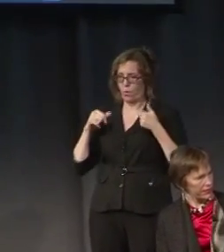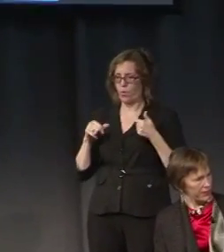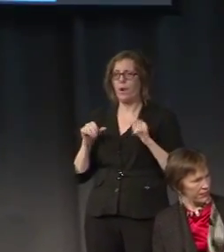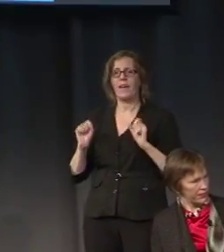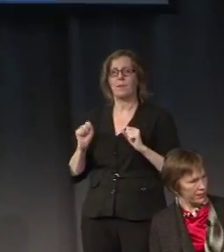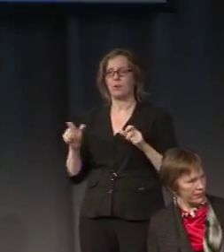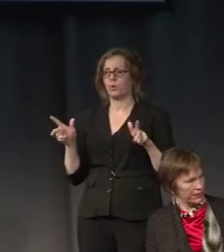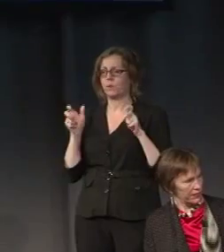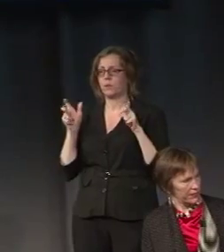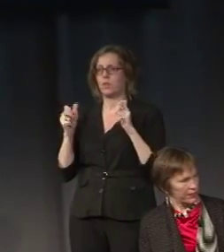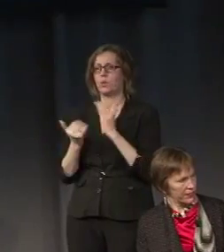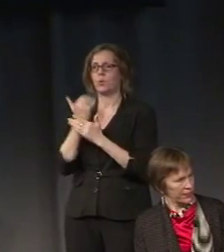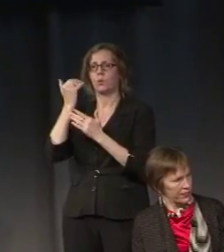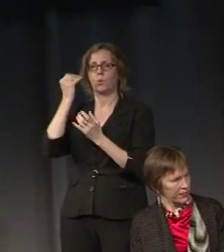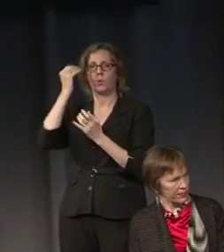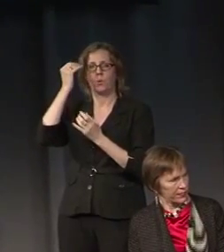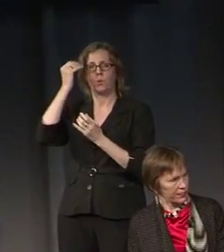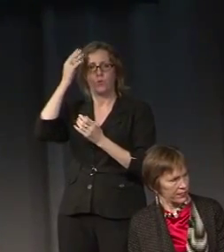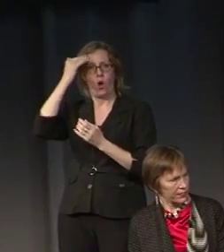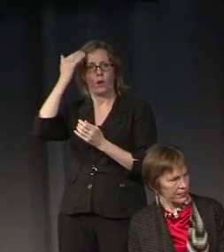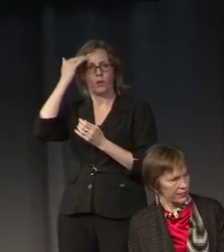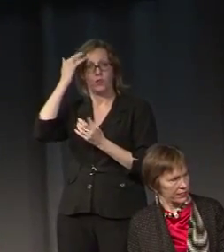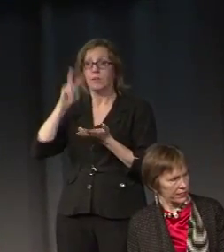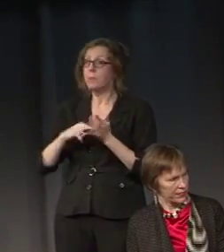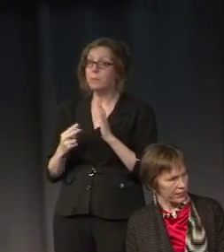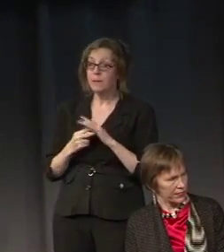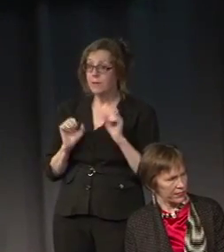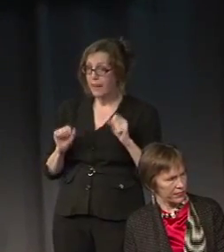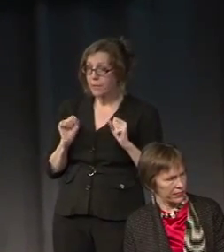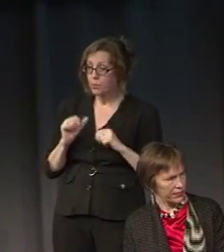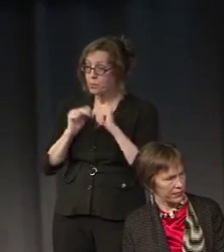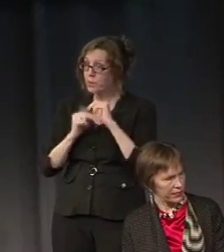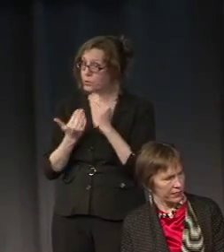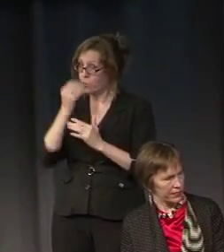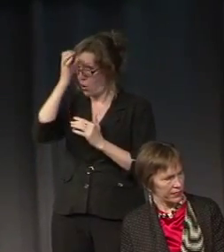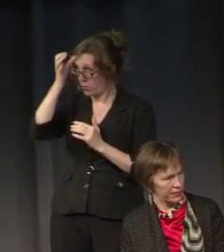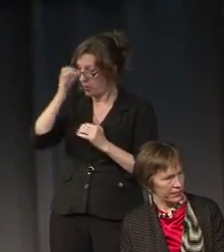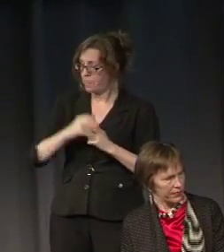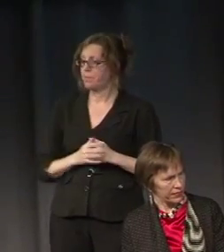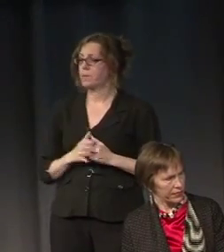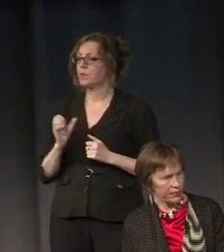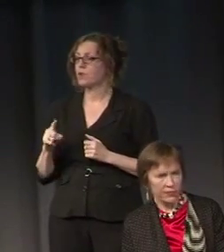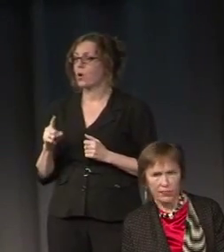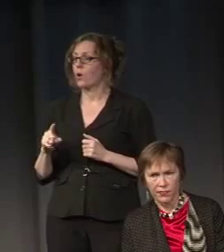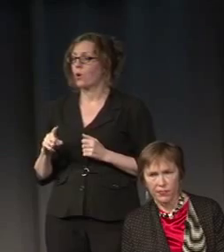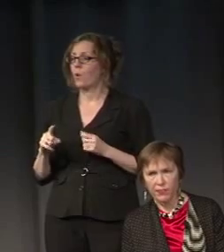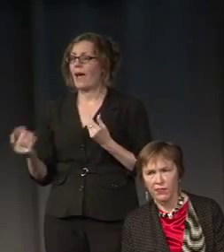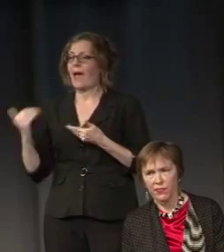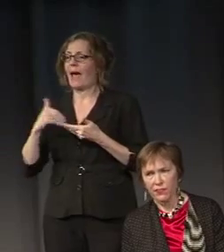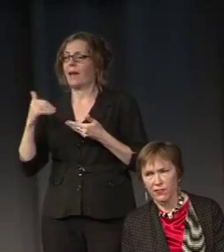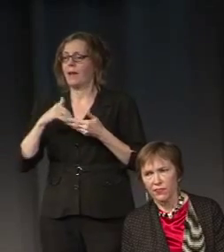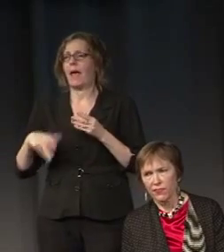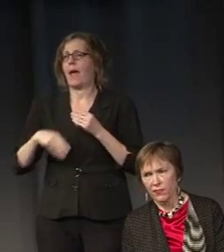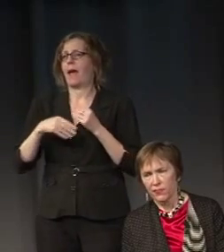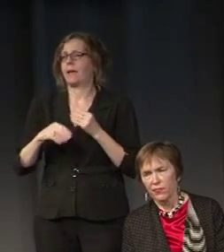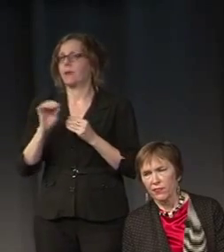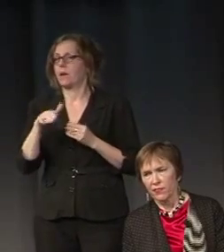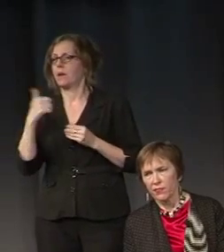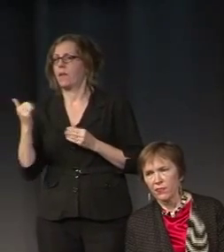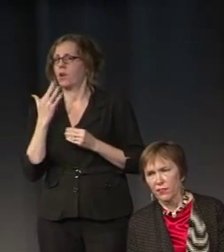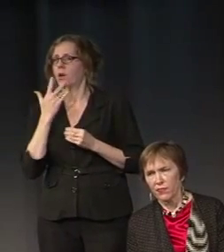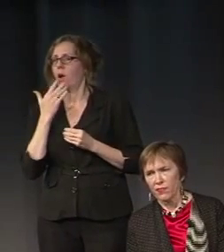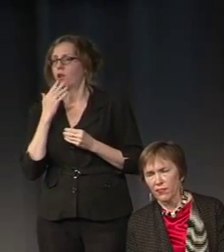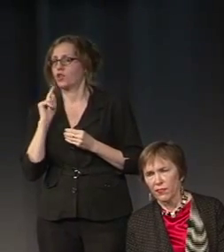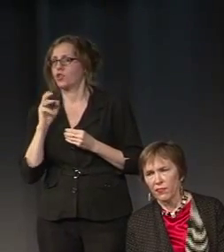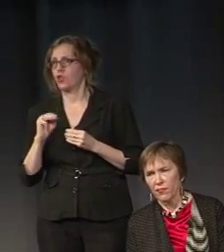building a new concept. And I think of colors, the acquisition of a new color term to your vocabulary, as that process embodied